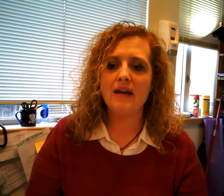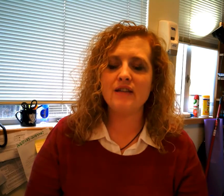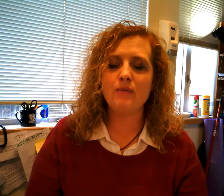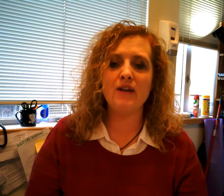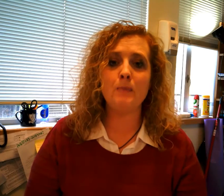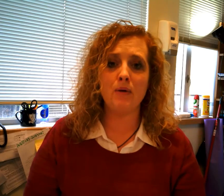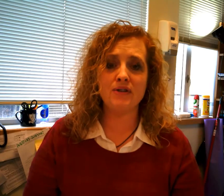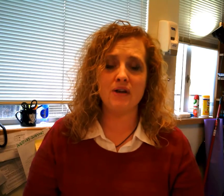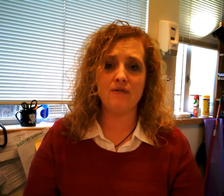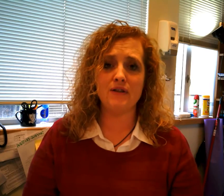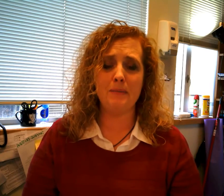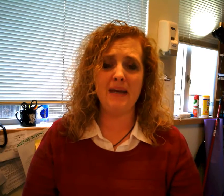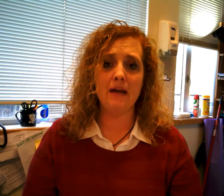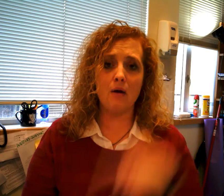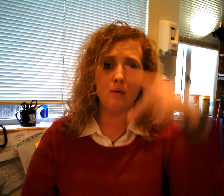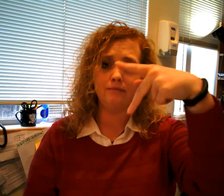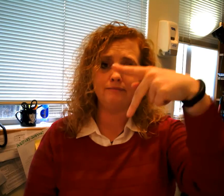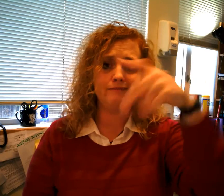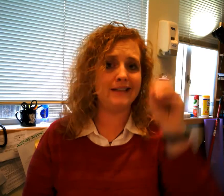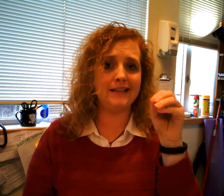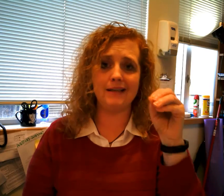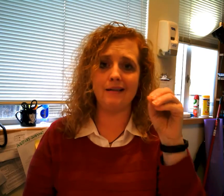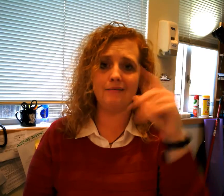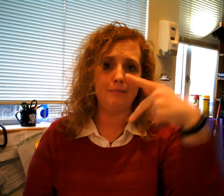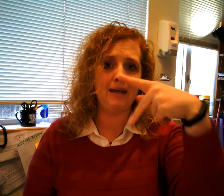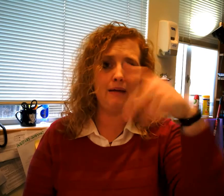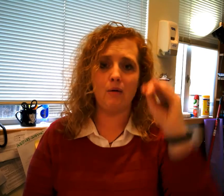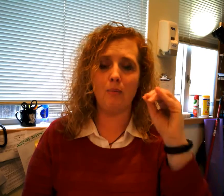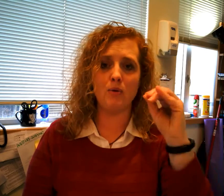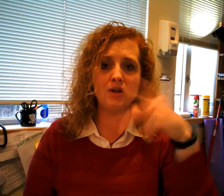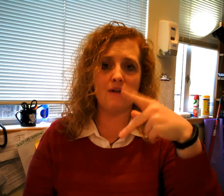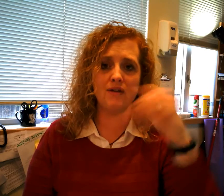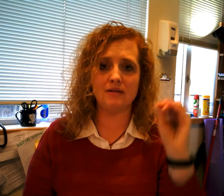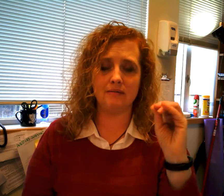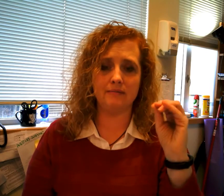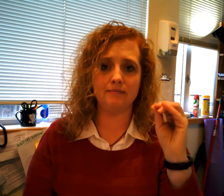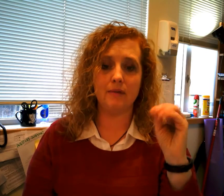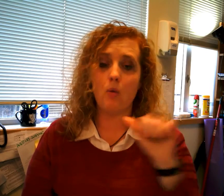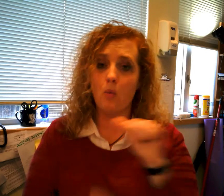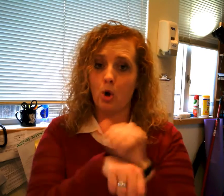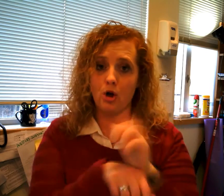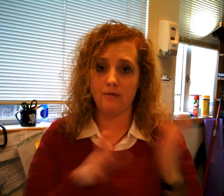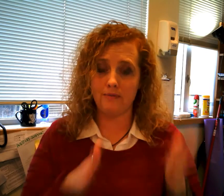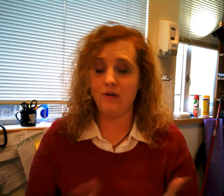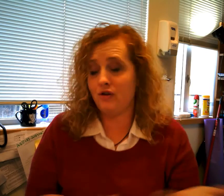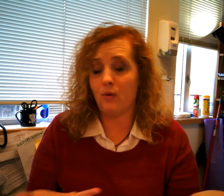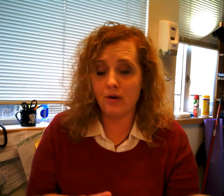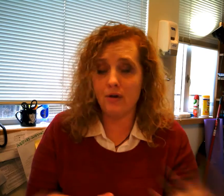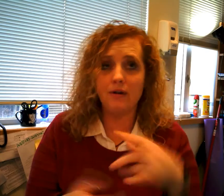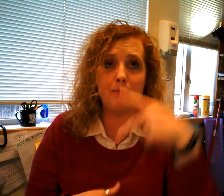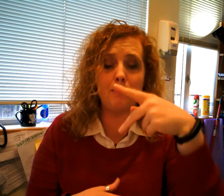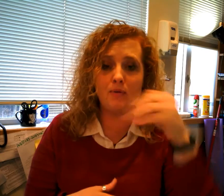one is post office, P-O. That's easy. P-O, post office. Worker. You could do worker, you could post